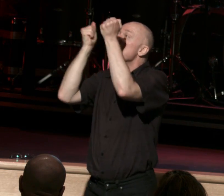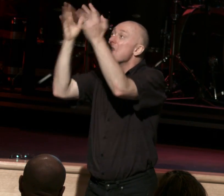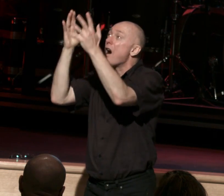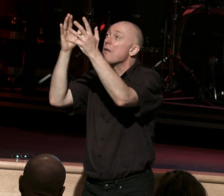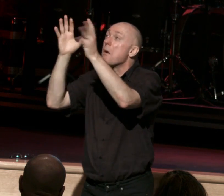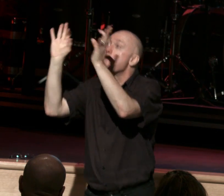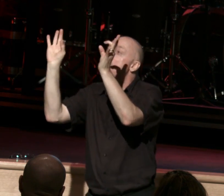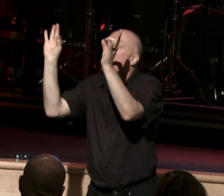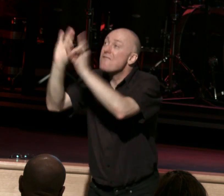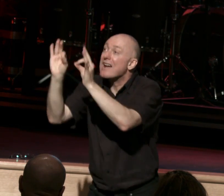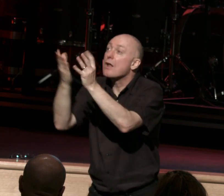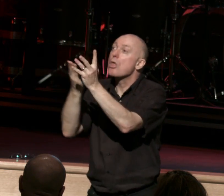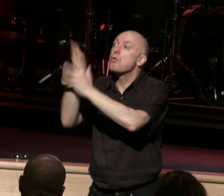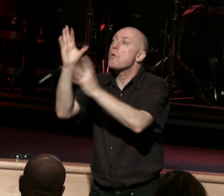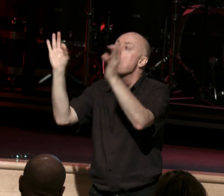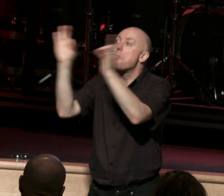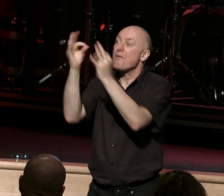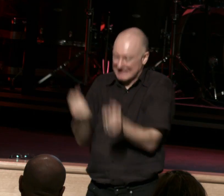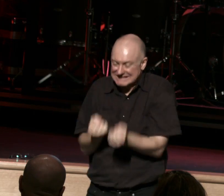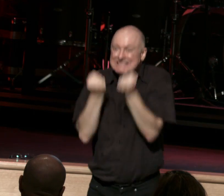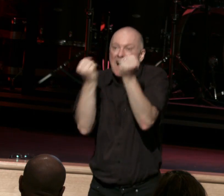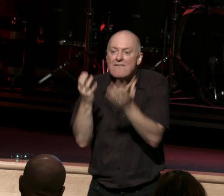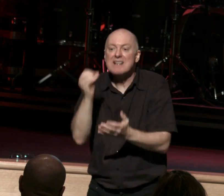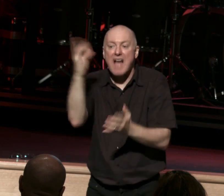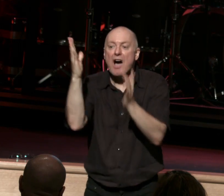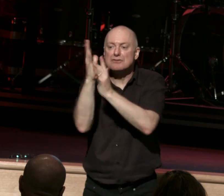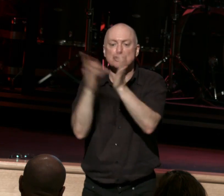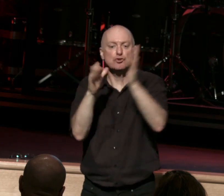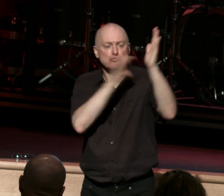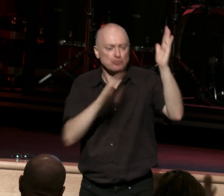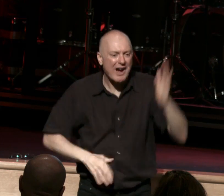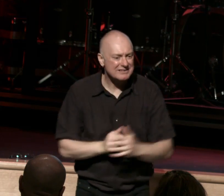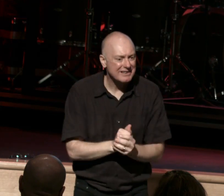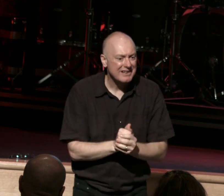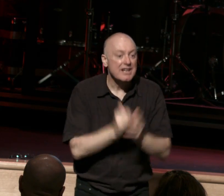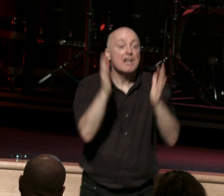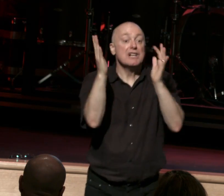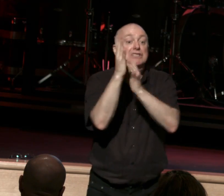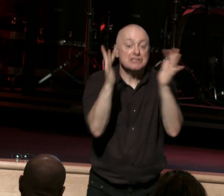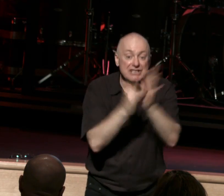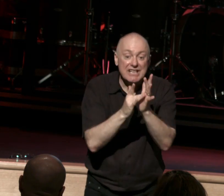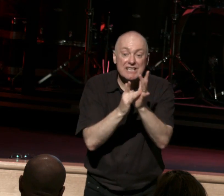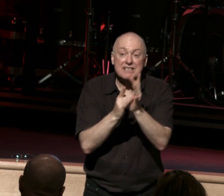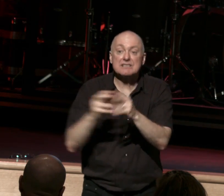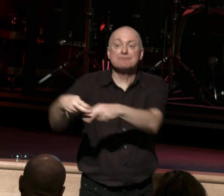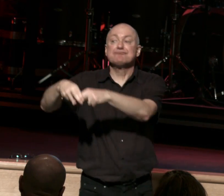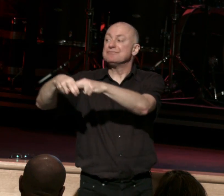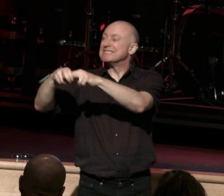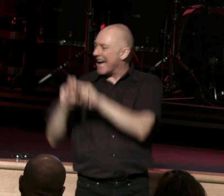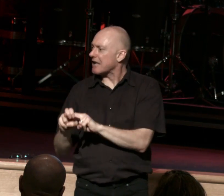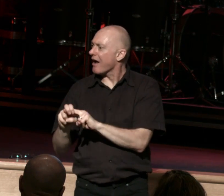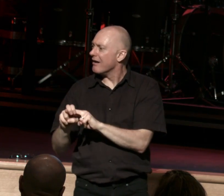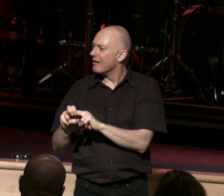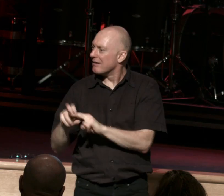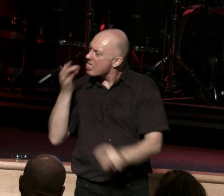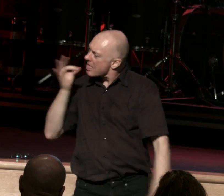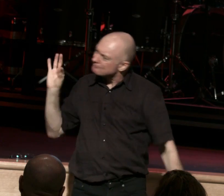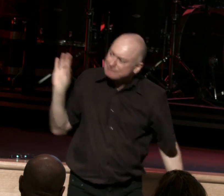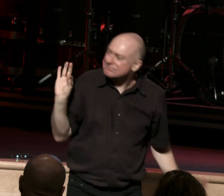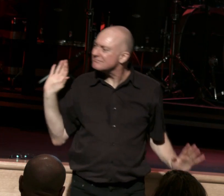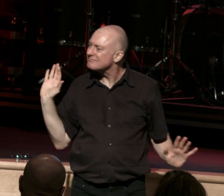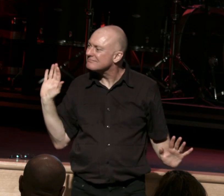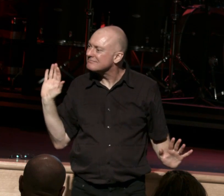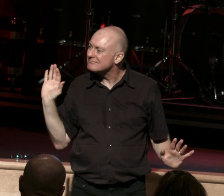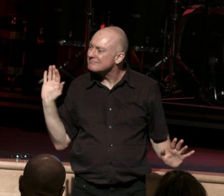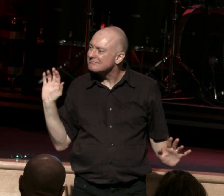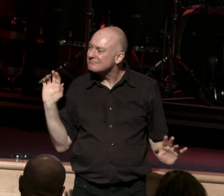of the Father has been perfected by the perfect sacrifice of Jesus Christ. Jesus sat down.